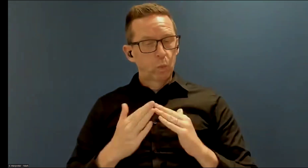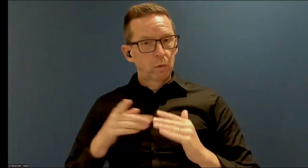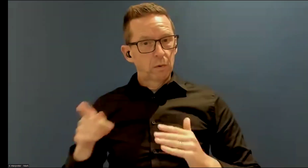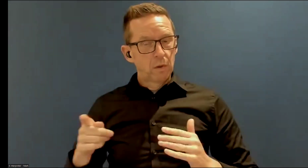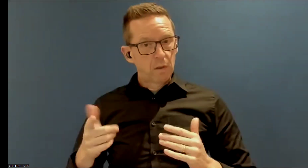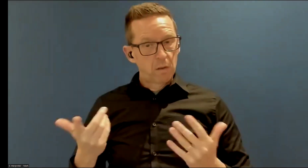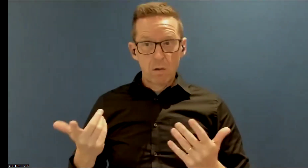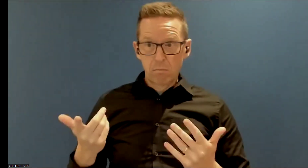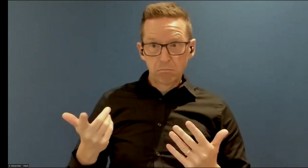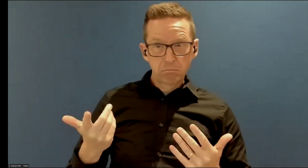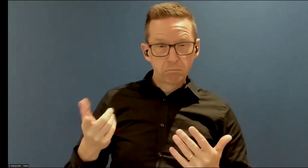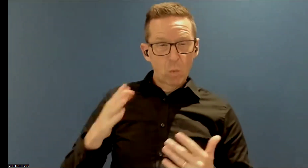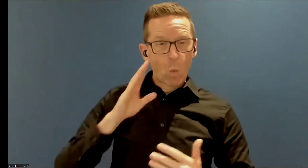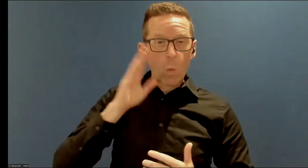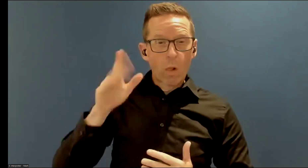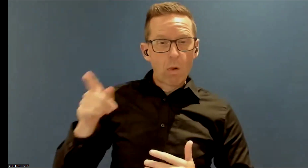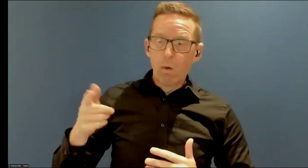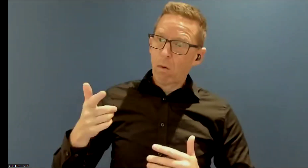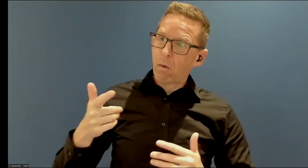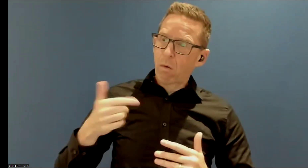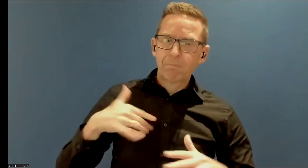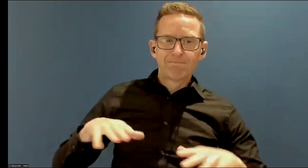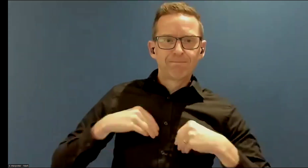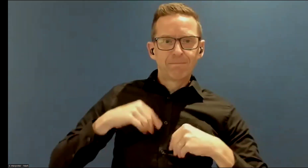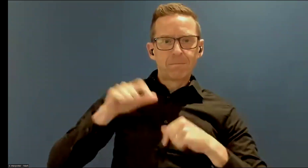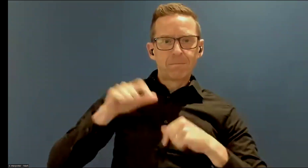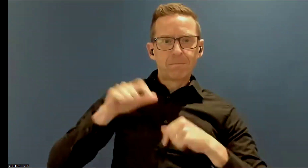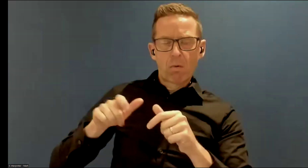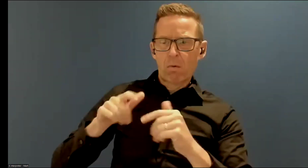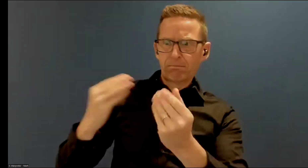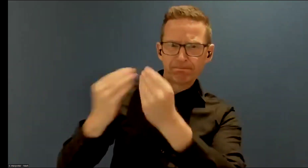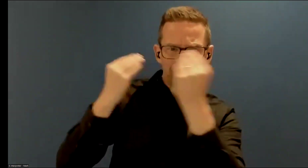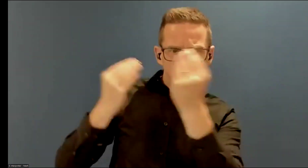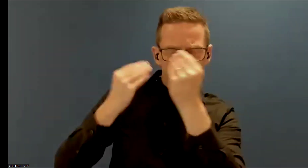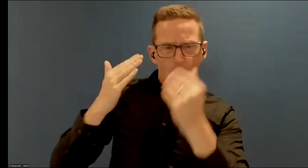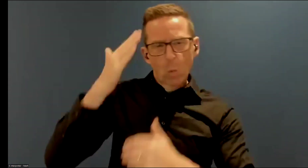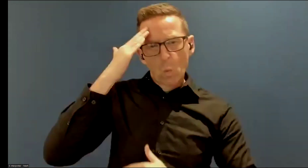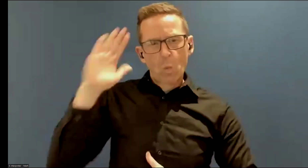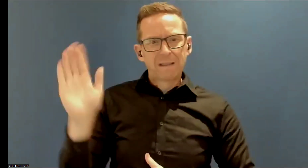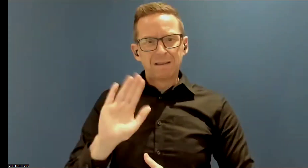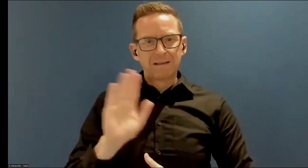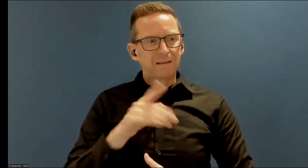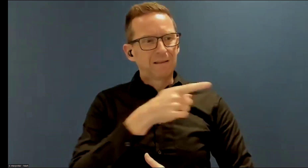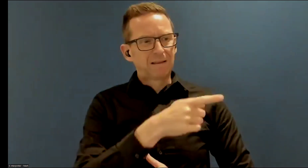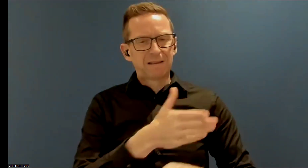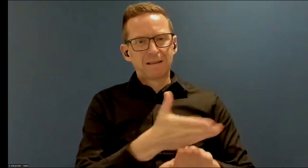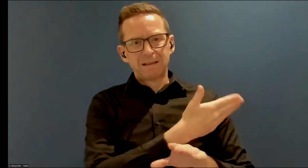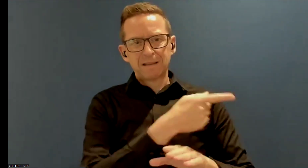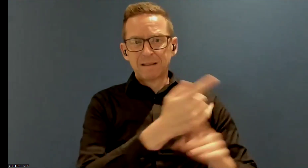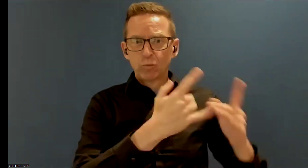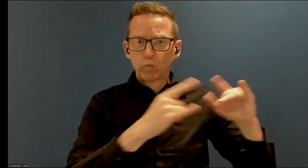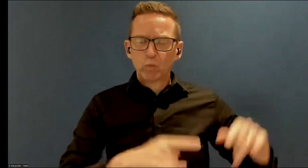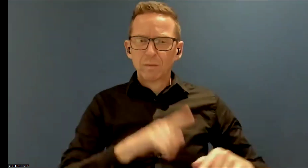from institutions? Is a very pertinent topic which we need to look at it in detail,